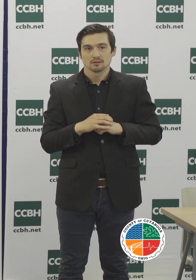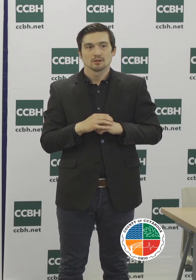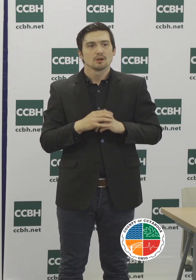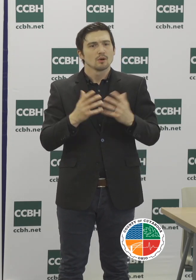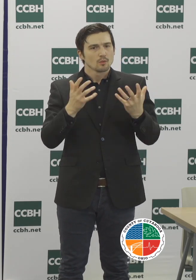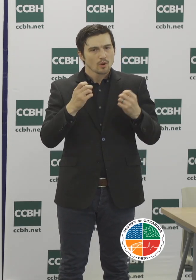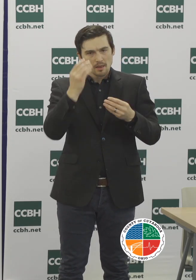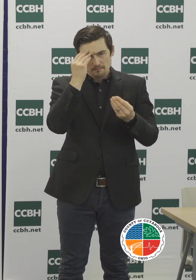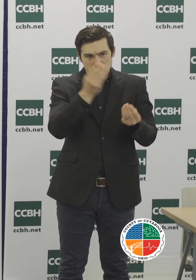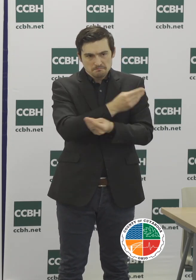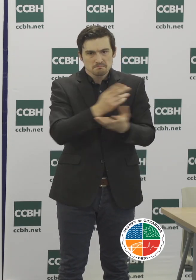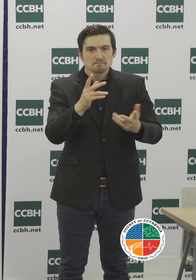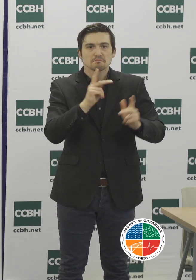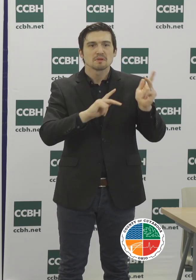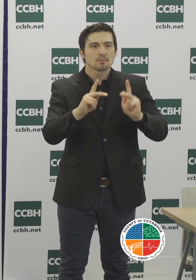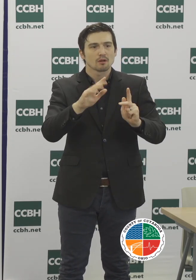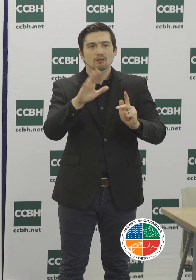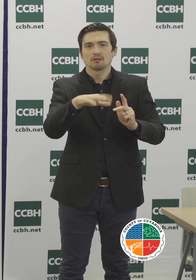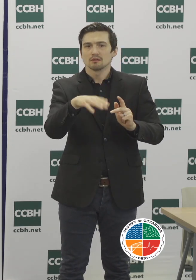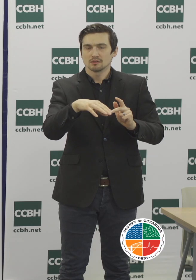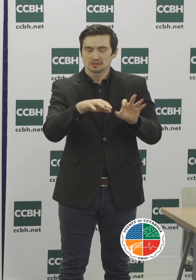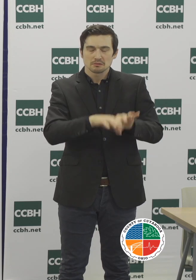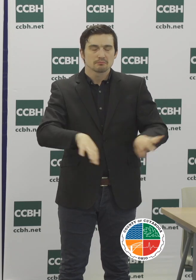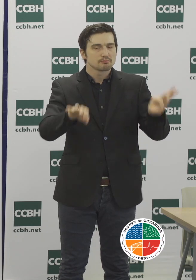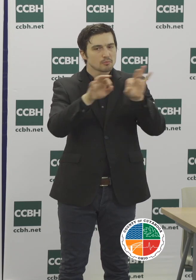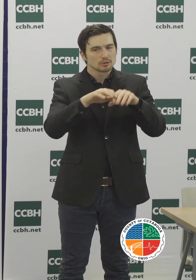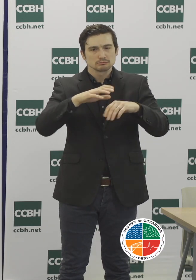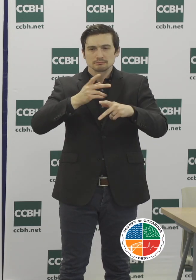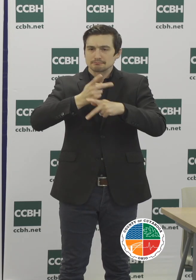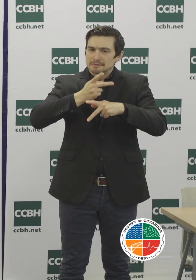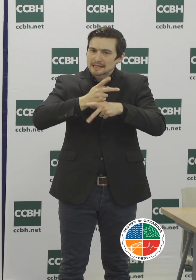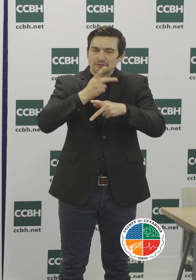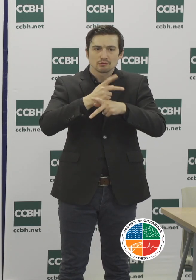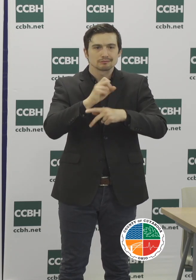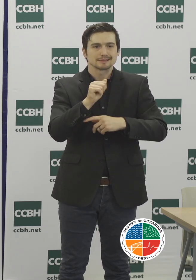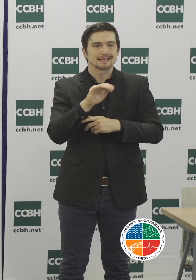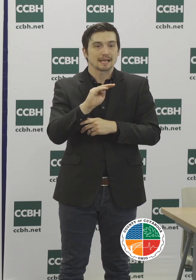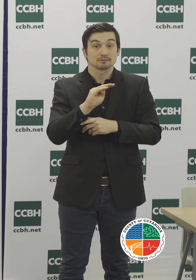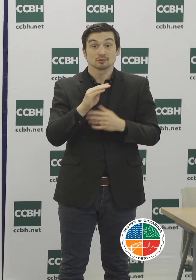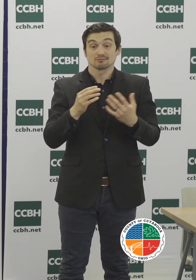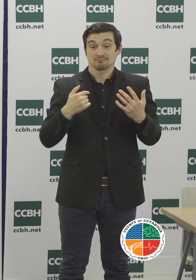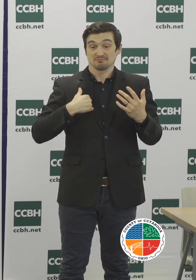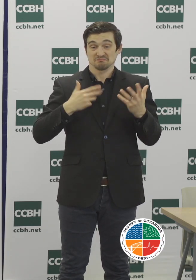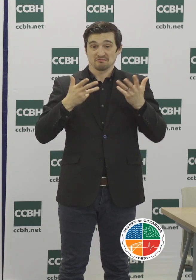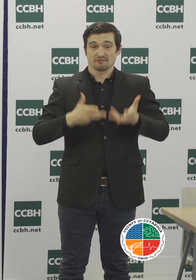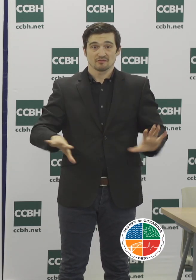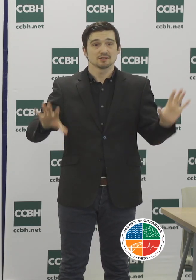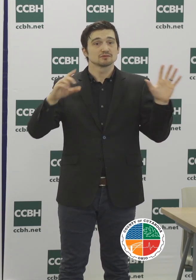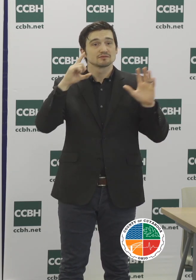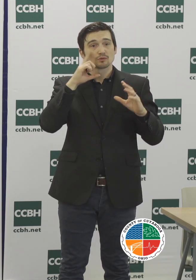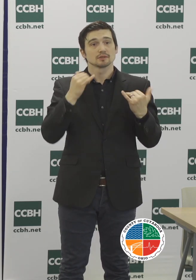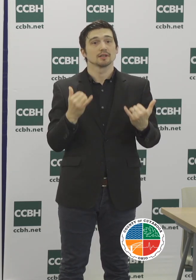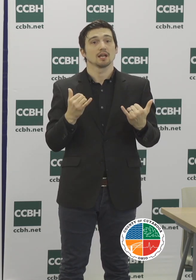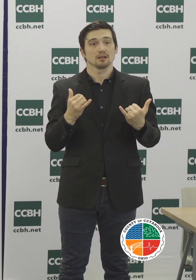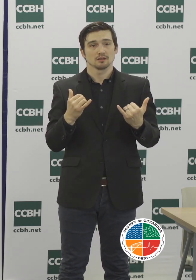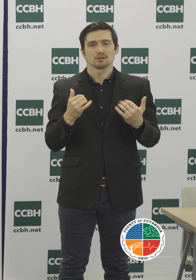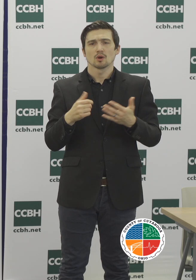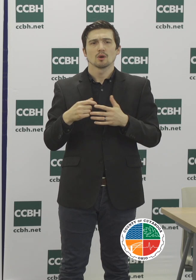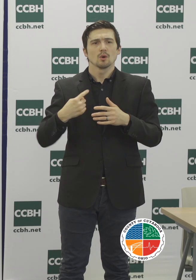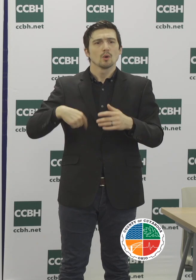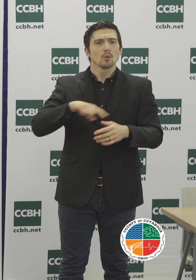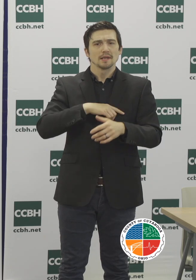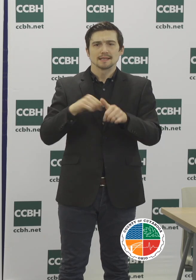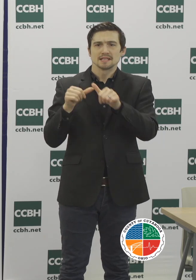word out. Very important. So that's what I have for today, but please know that we continue to work on ways to help residents